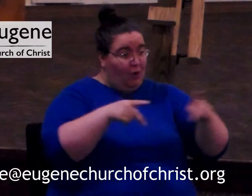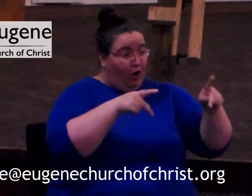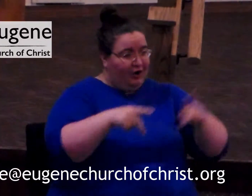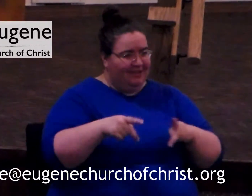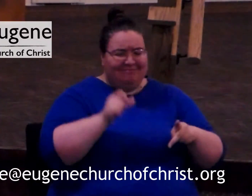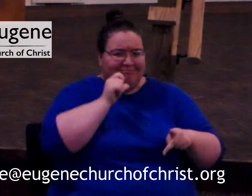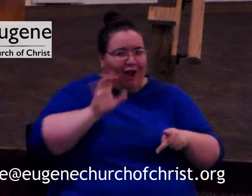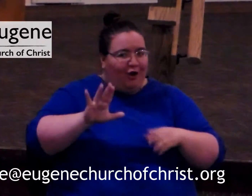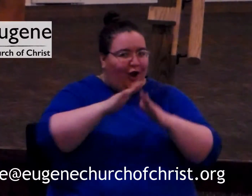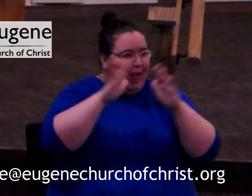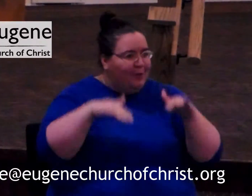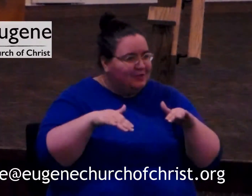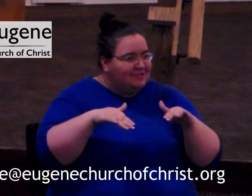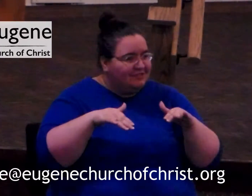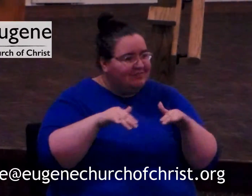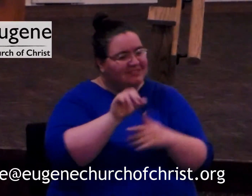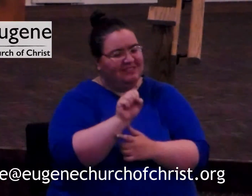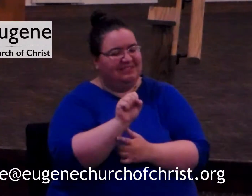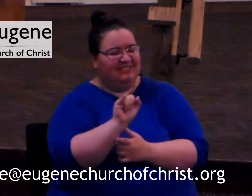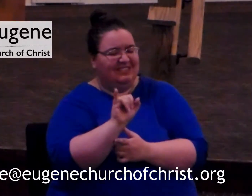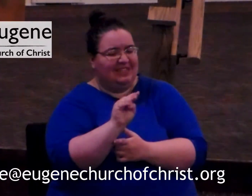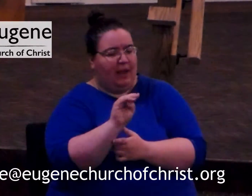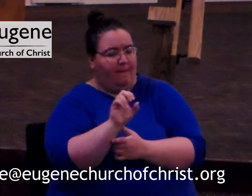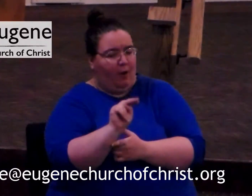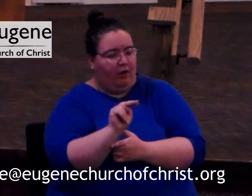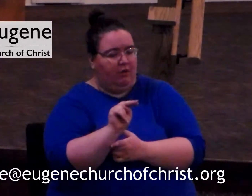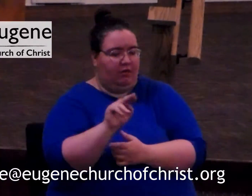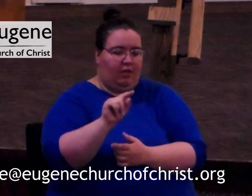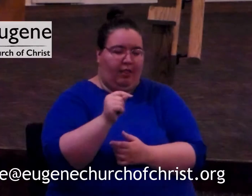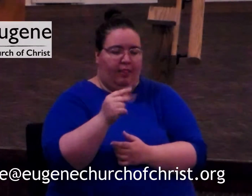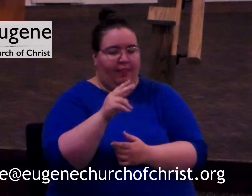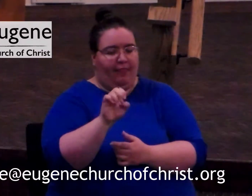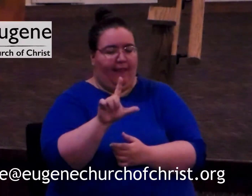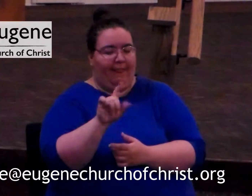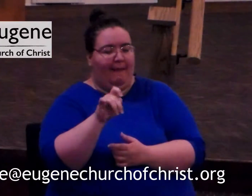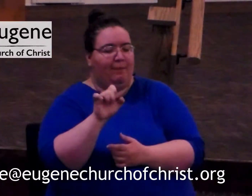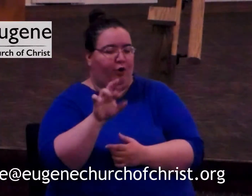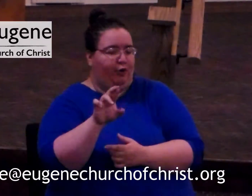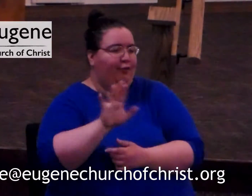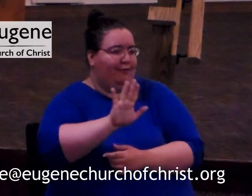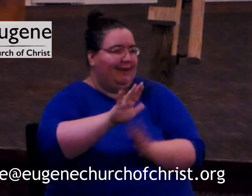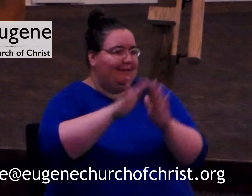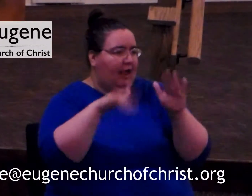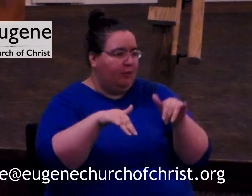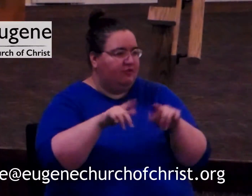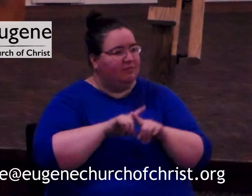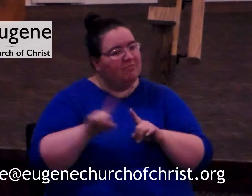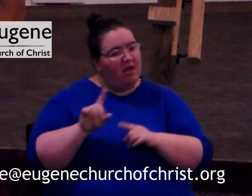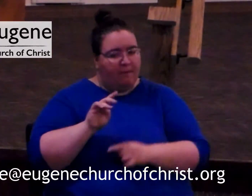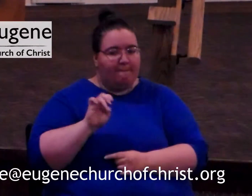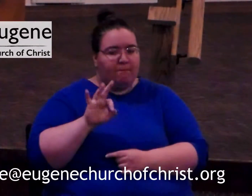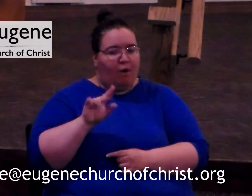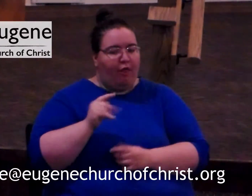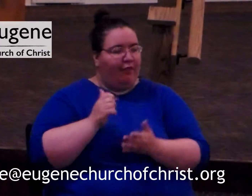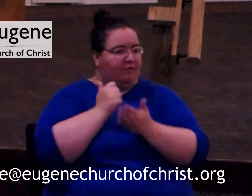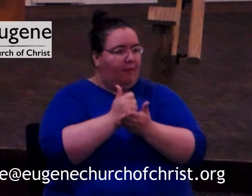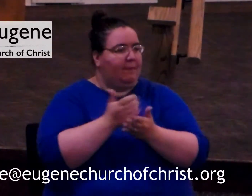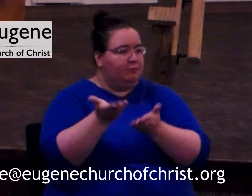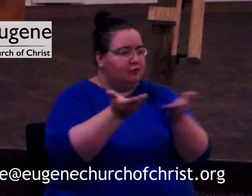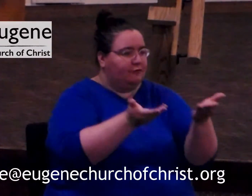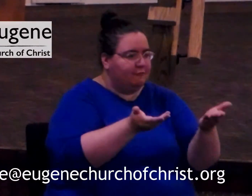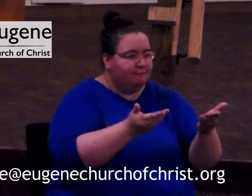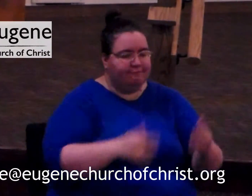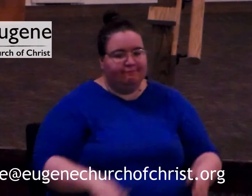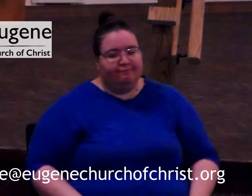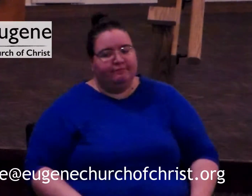Martha is the sister of Lazarus, who we looked at a few weeks ago, who was raised from the dead. And in the book of John, John